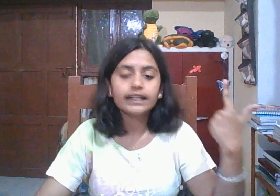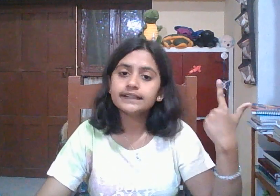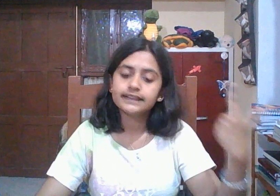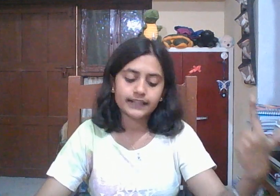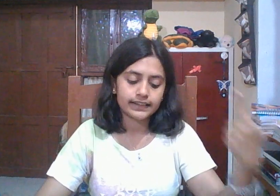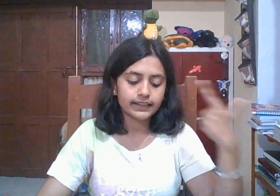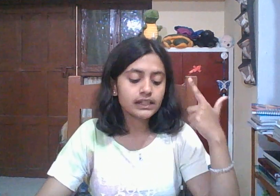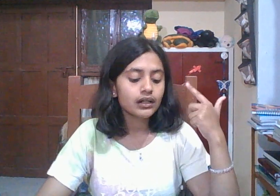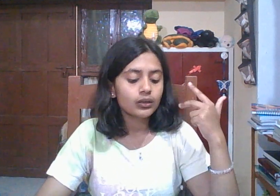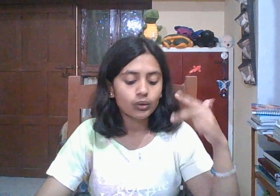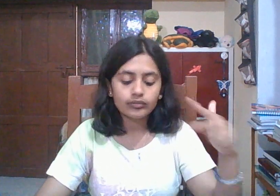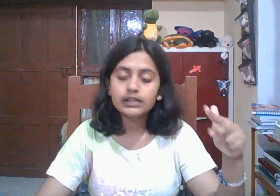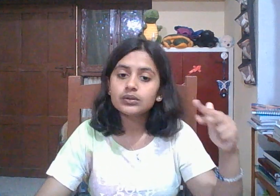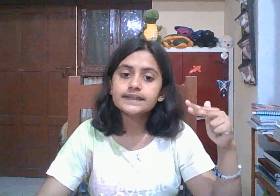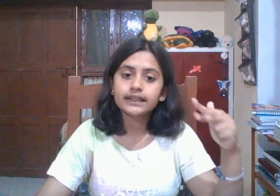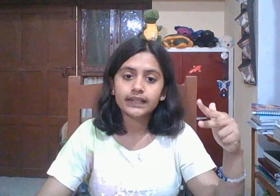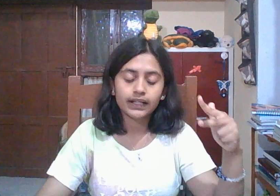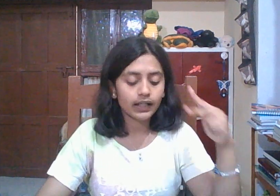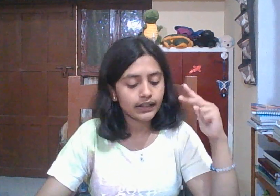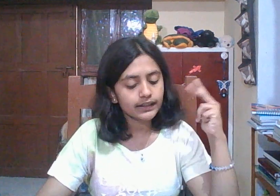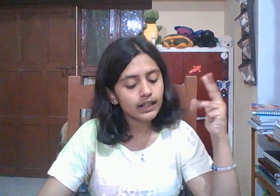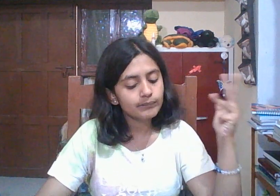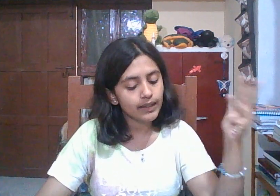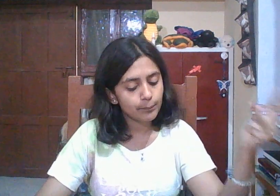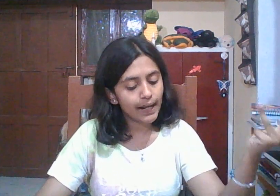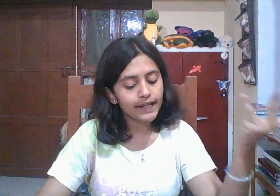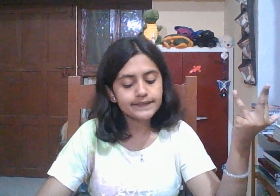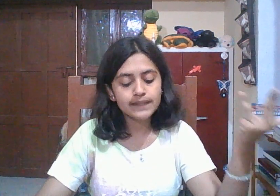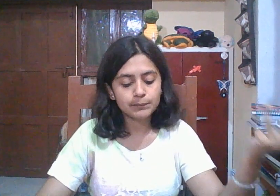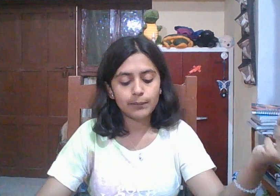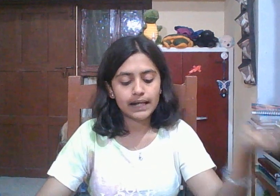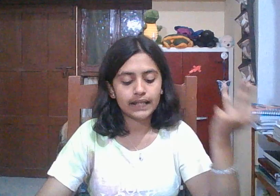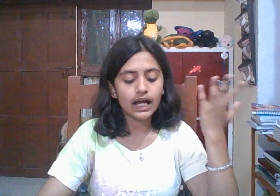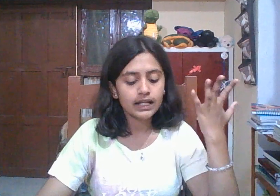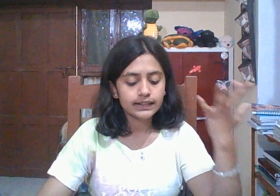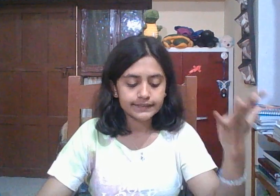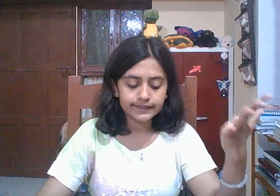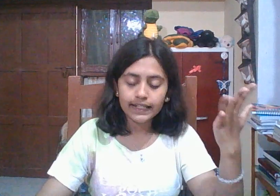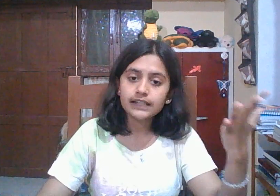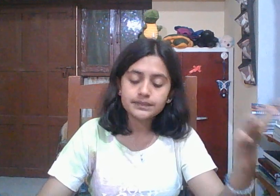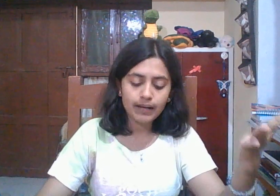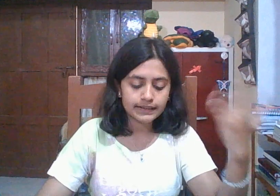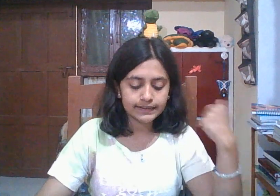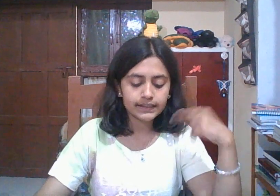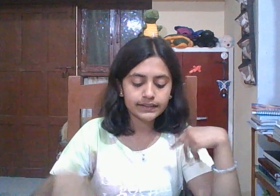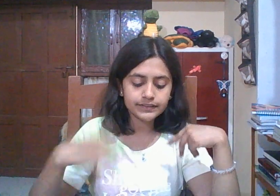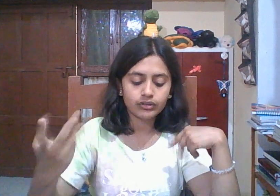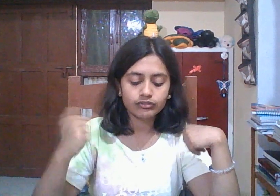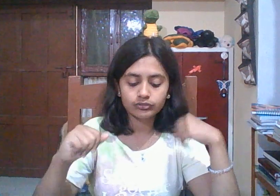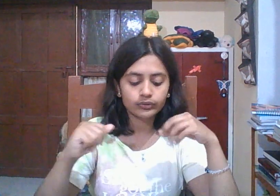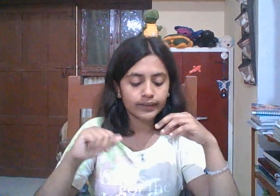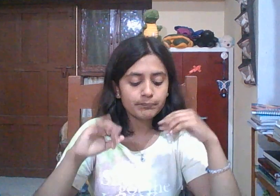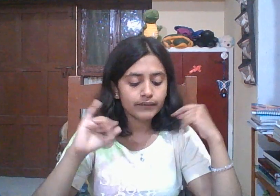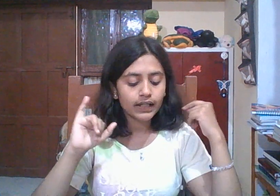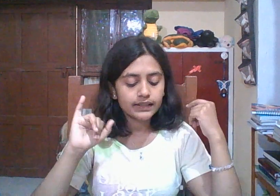is the catty, overlook is andekha karna, then pat is thapthapana, stale is vasi, this is for food, okay.